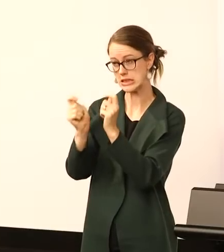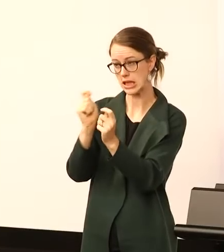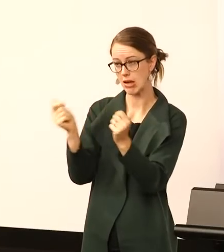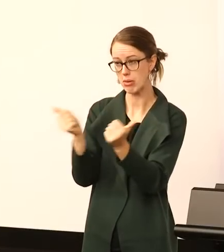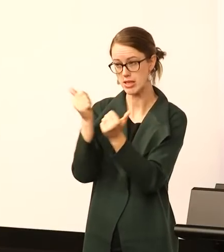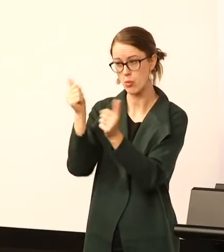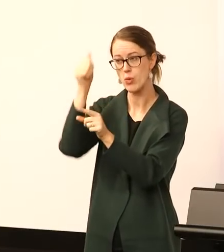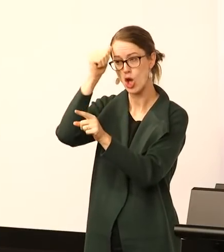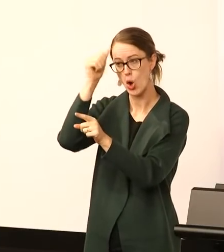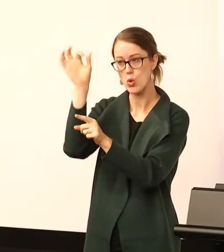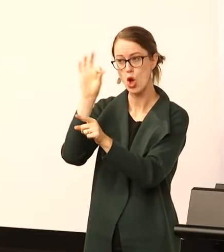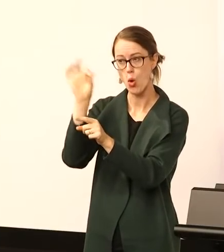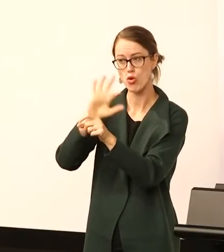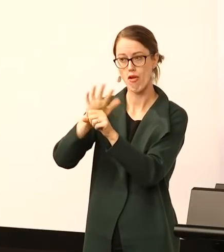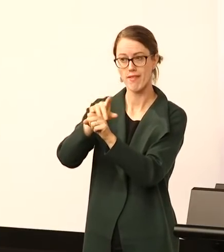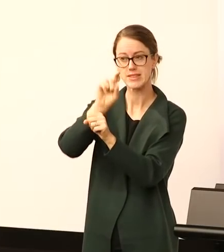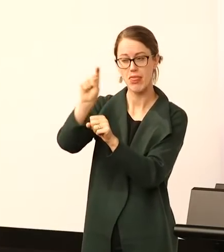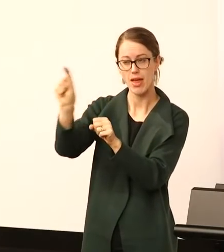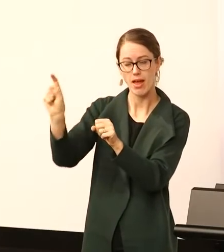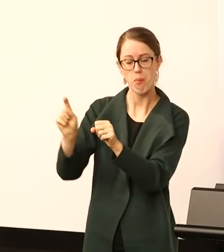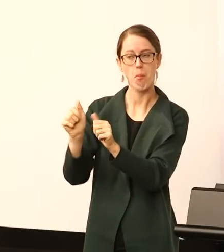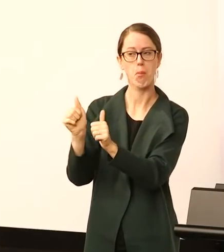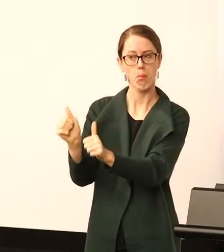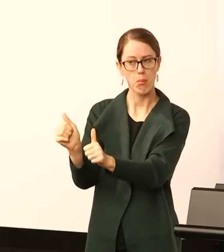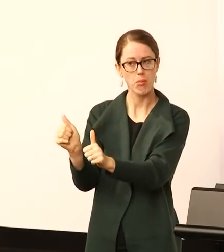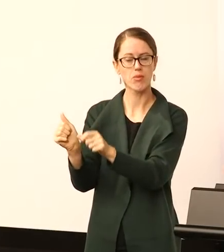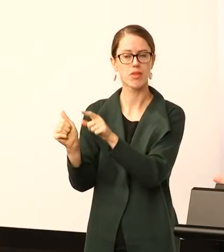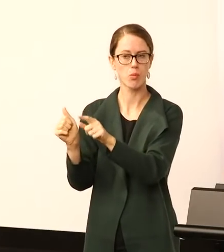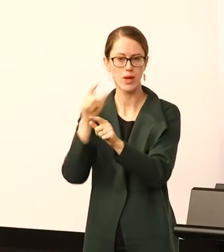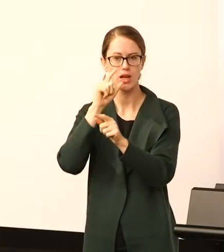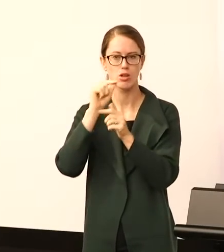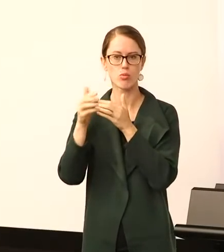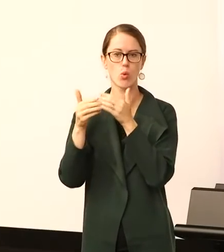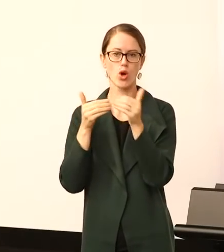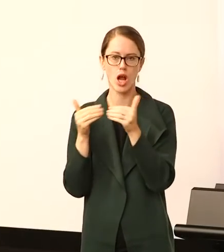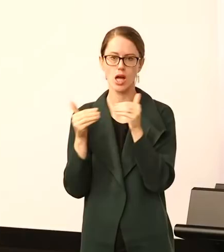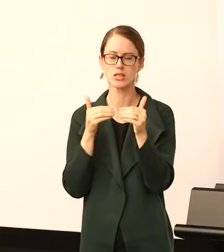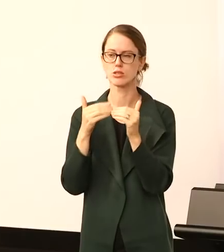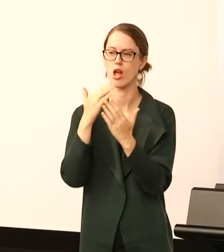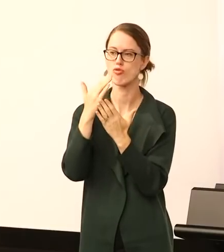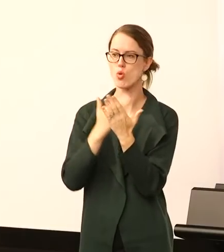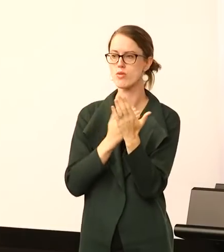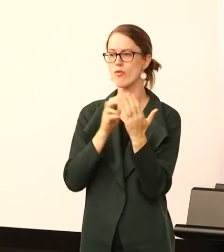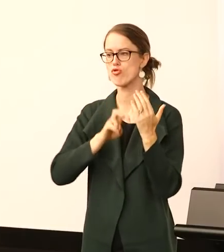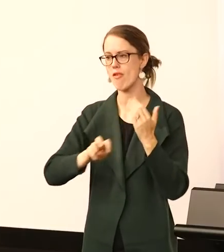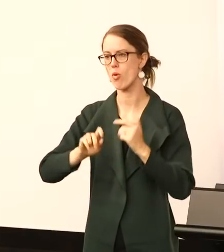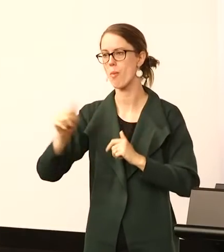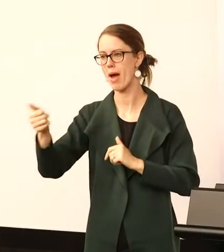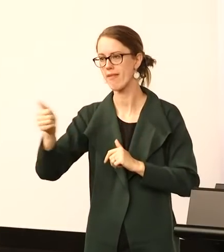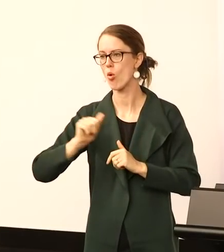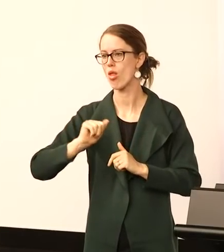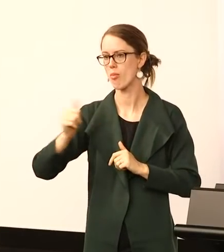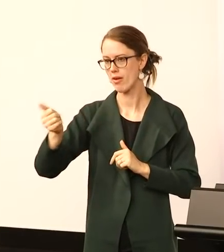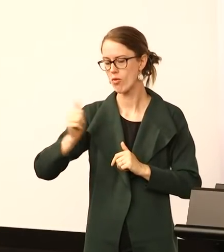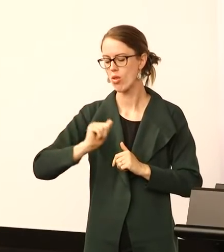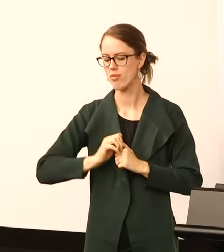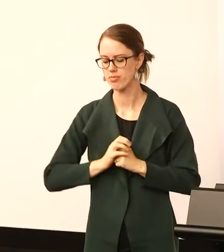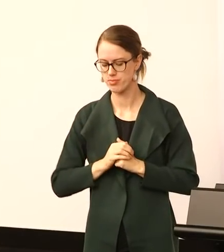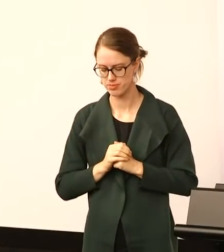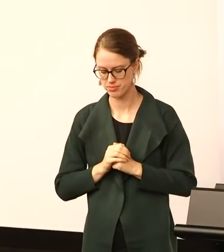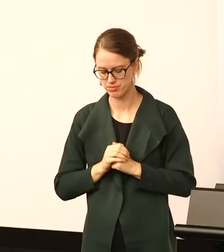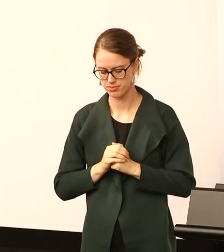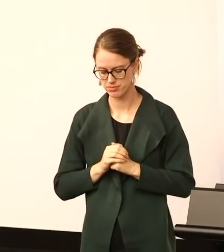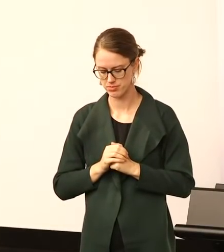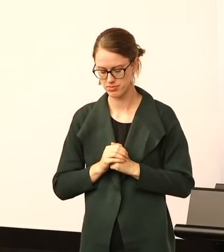place, and we know that they haven't got any cases, and that the arrangements can be put in place for travel to and fro. I think